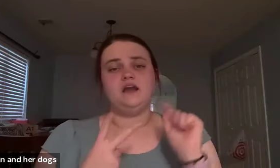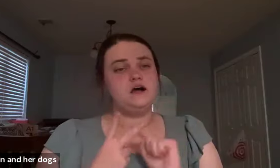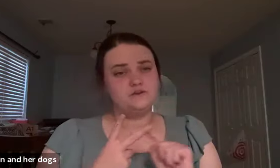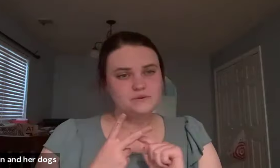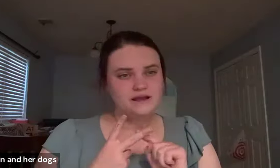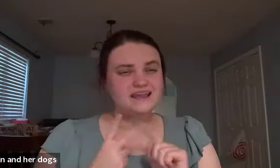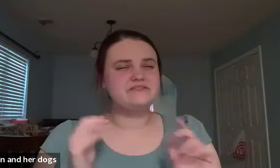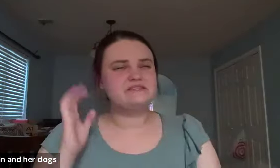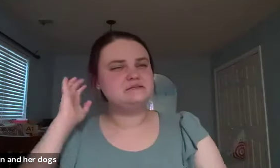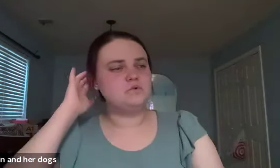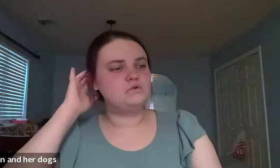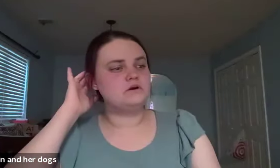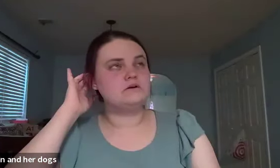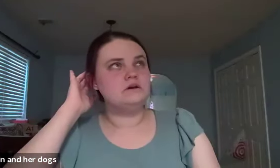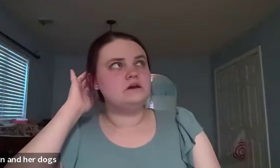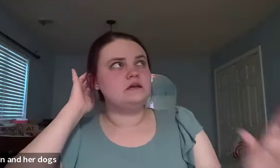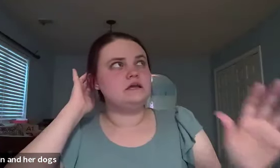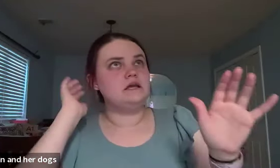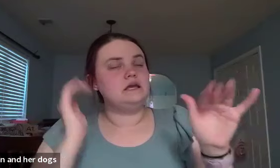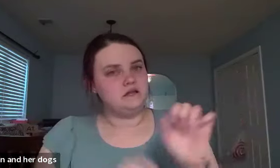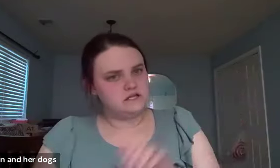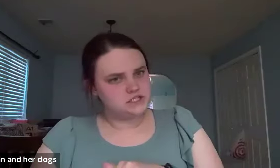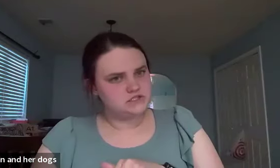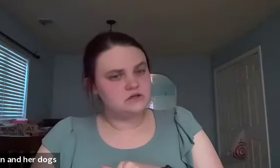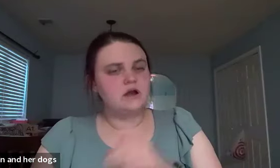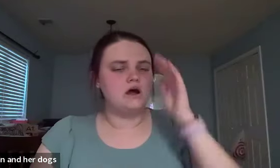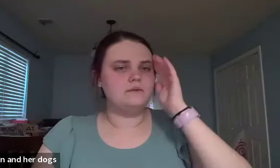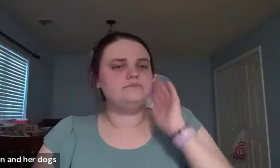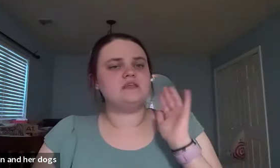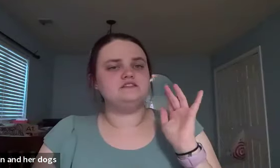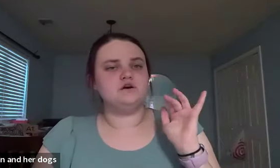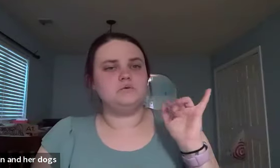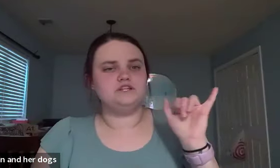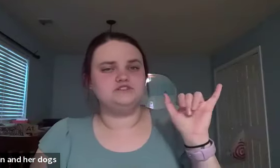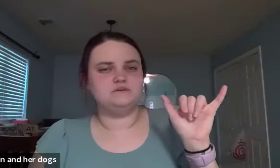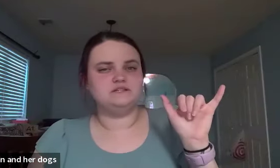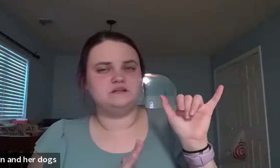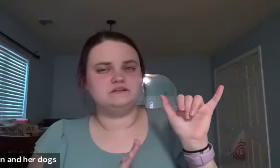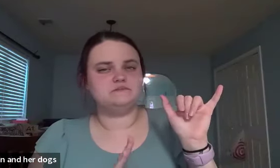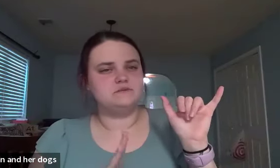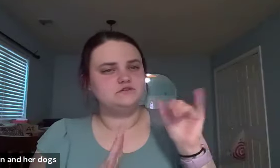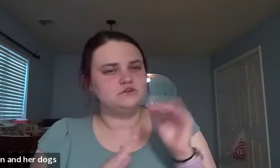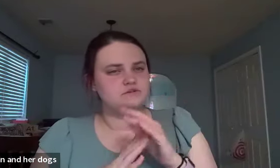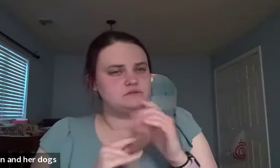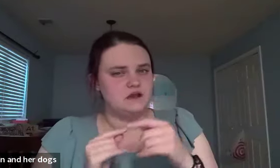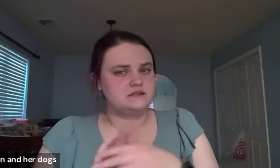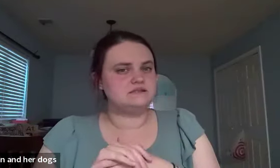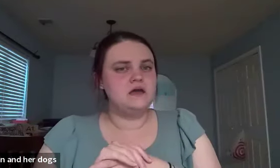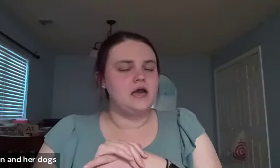The other way, this is more English. And so what you do is sometimes you'll notice with signs,